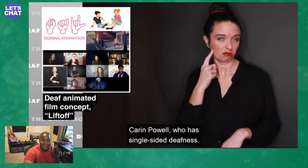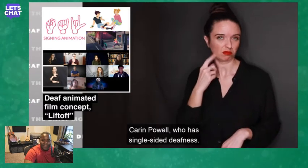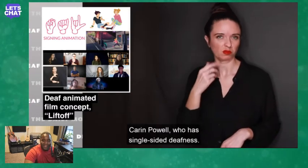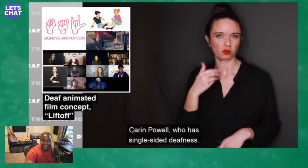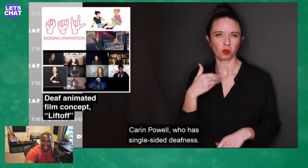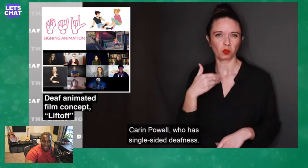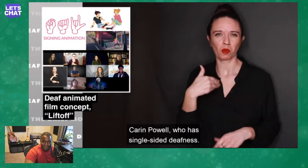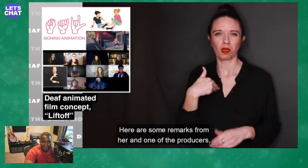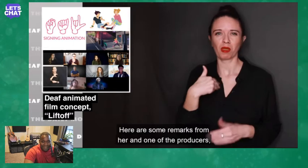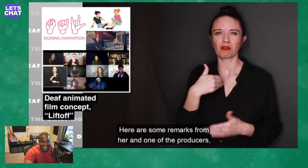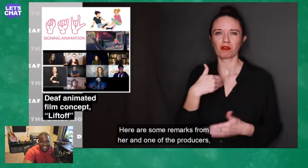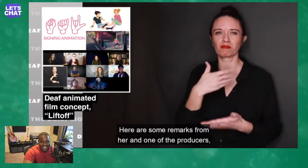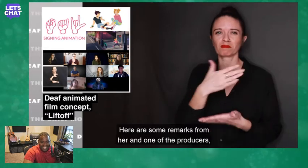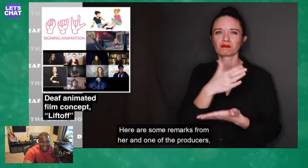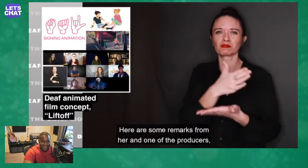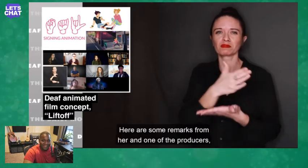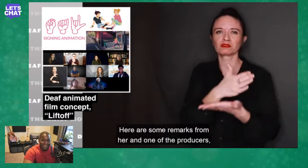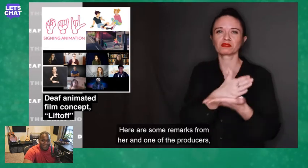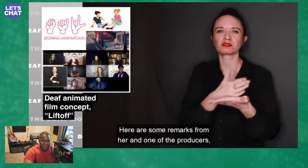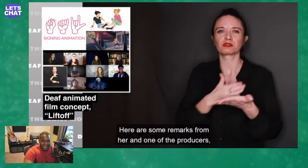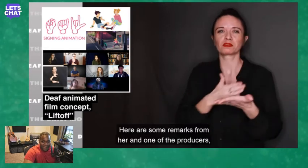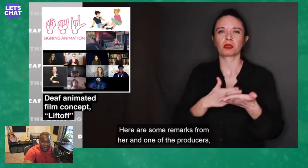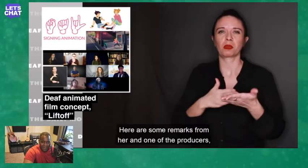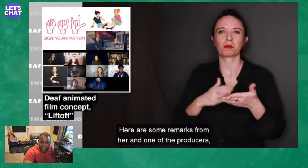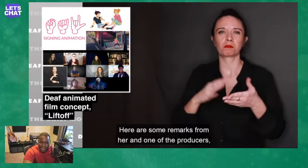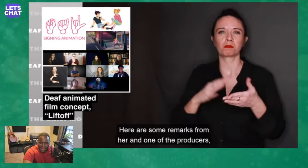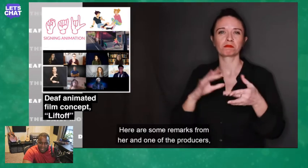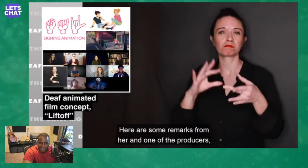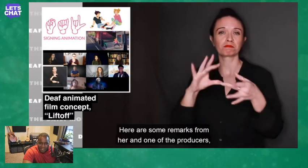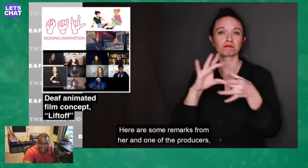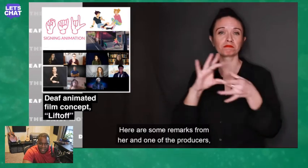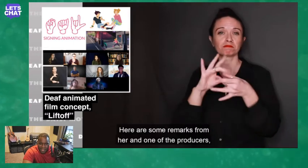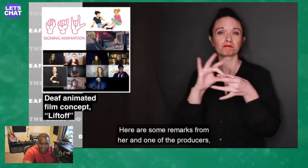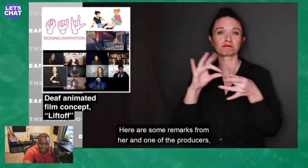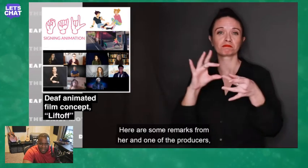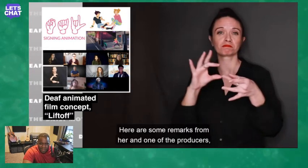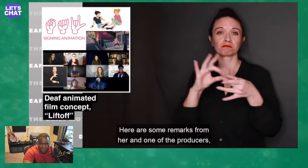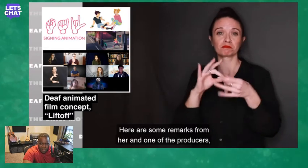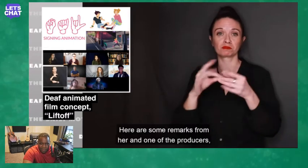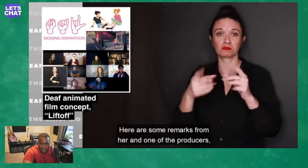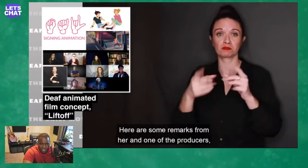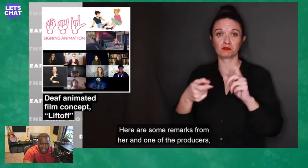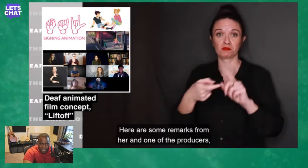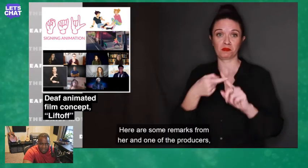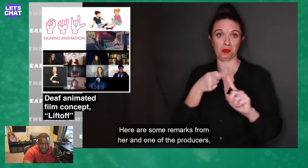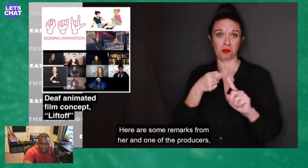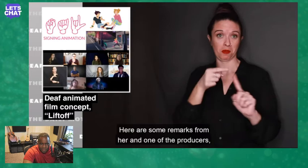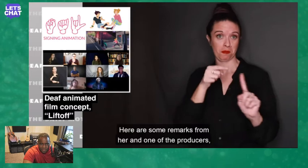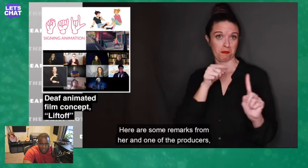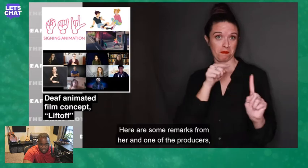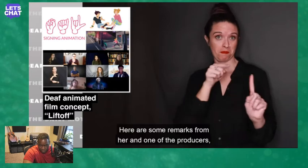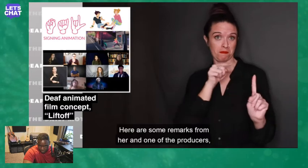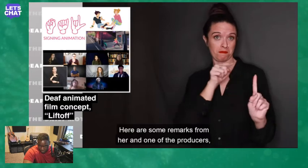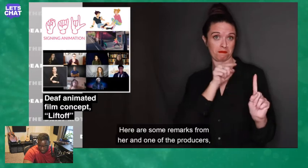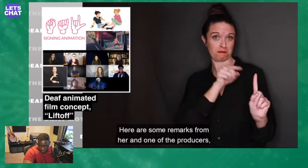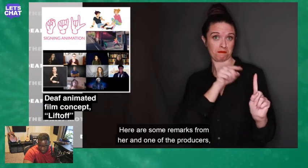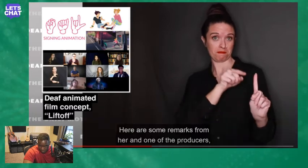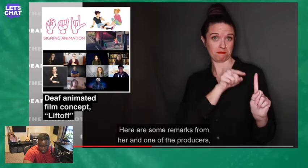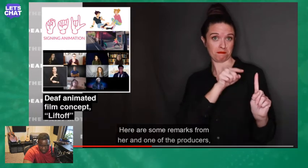She's deaf on this side. She's deaf in one ear. Some remarks.